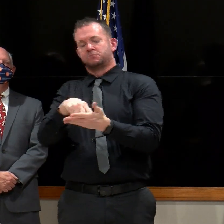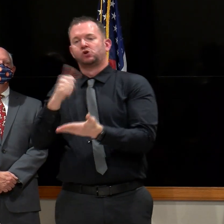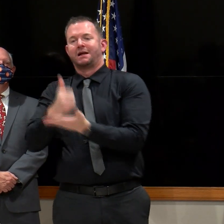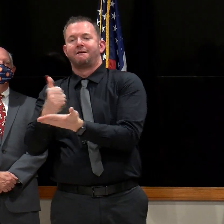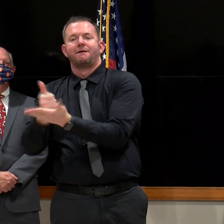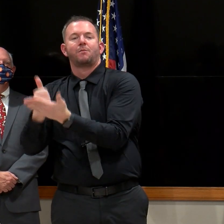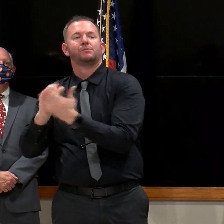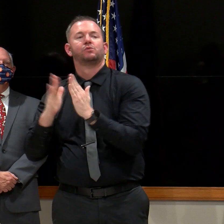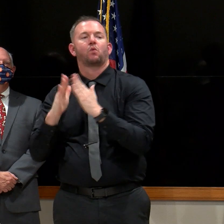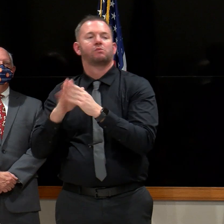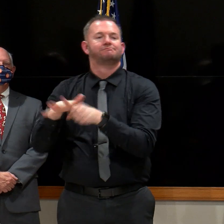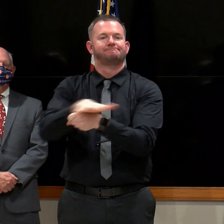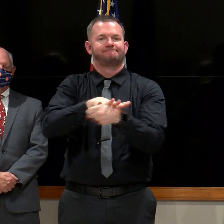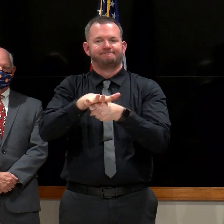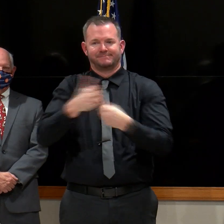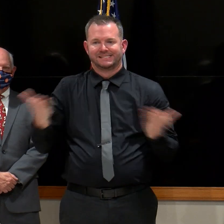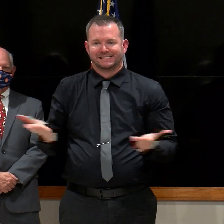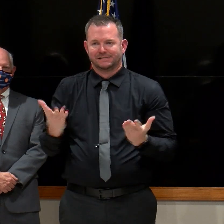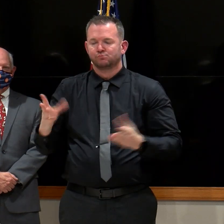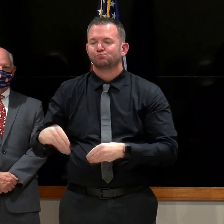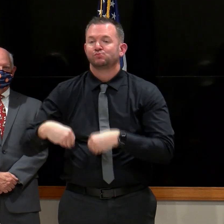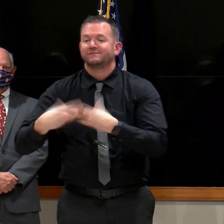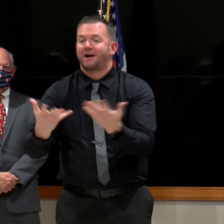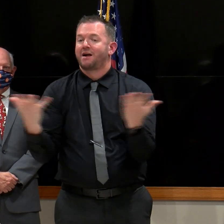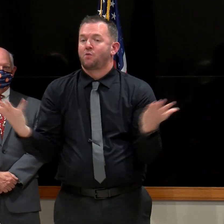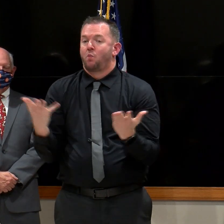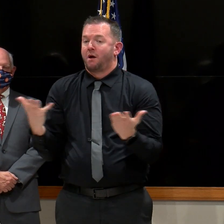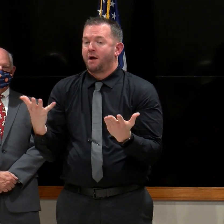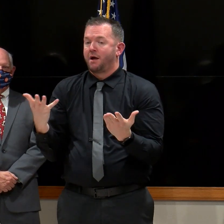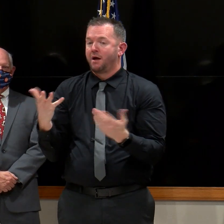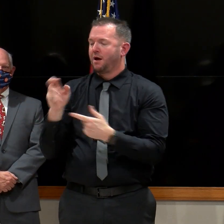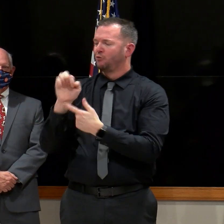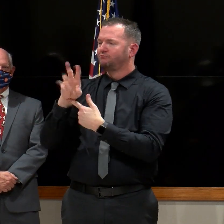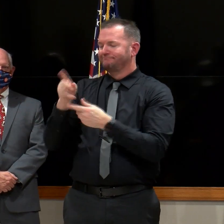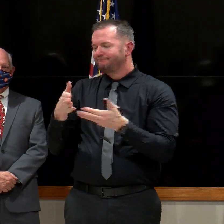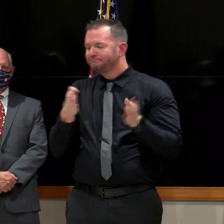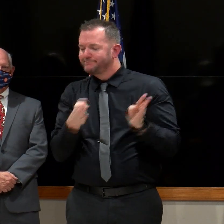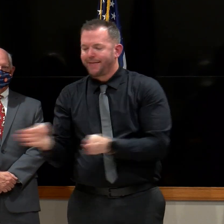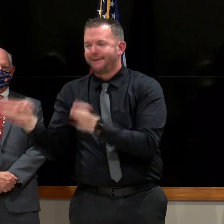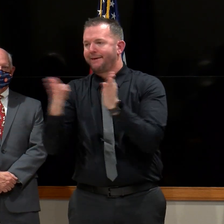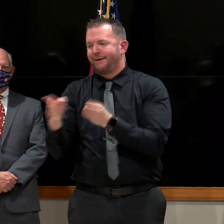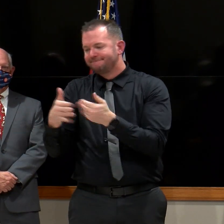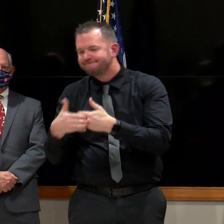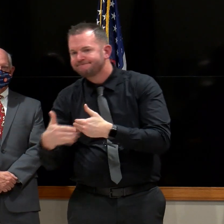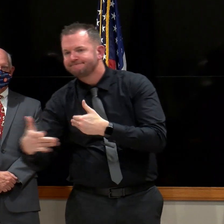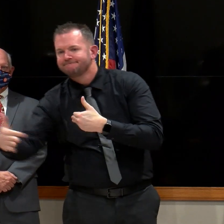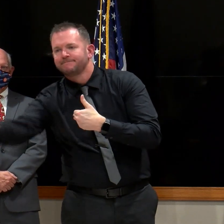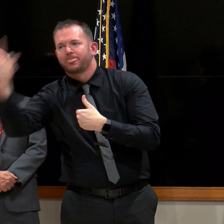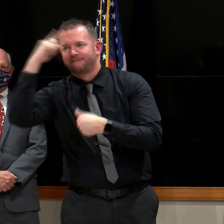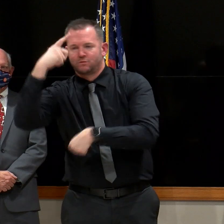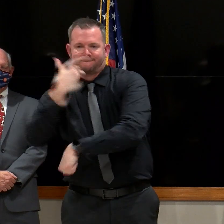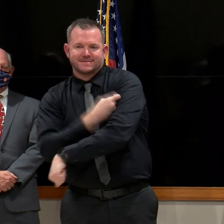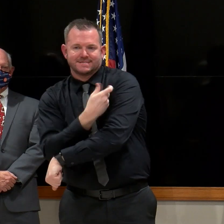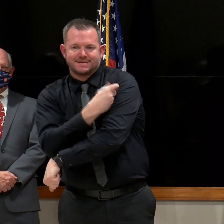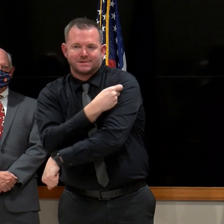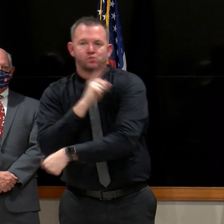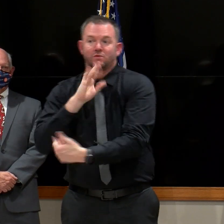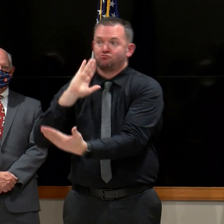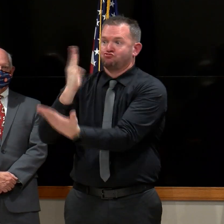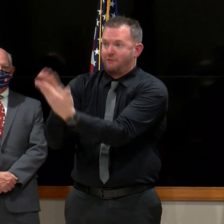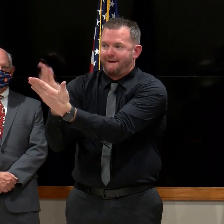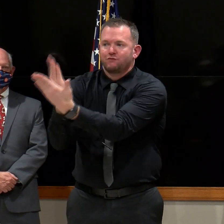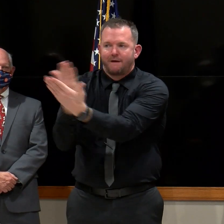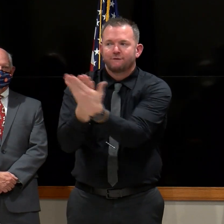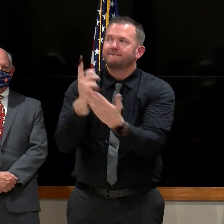these vaccines are coming, and that is something that we'll be working on, and then how they and what areas and how the data should be